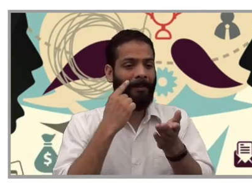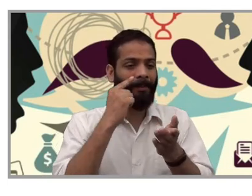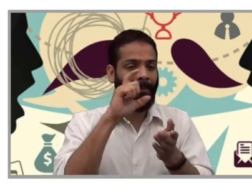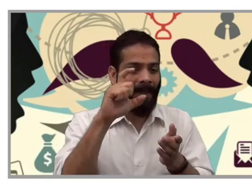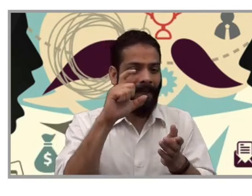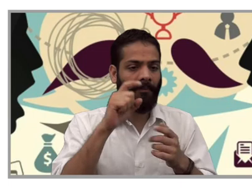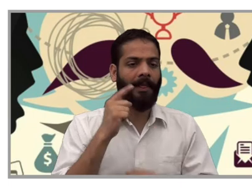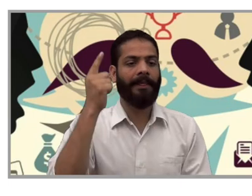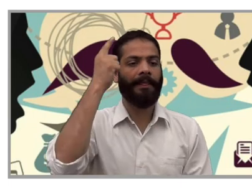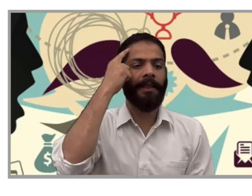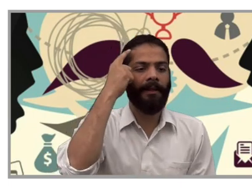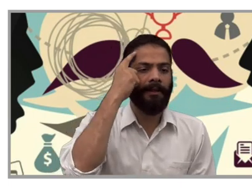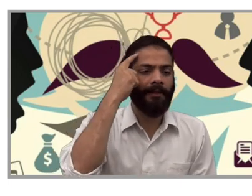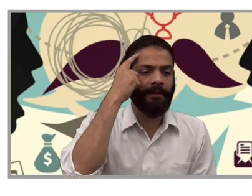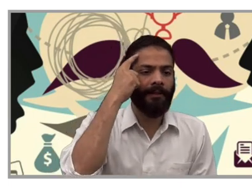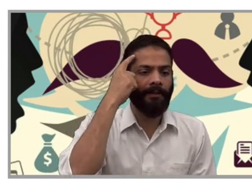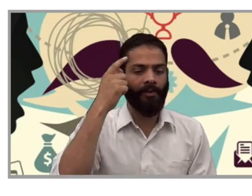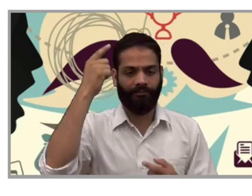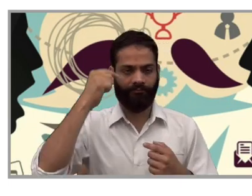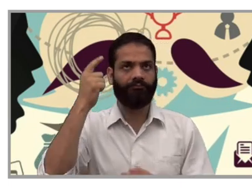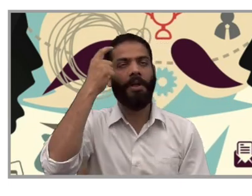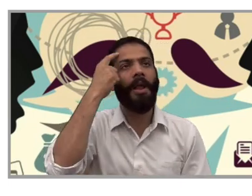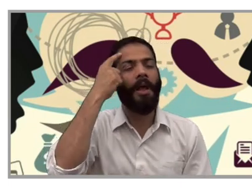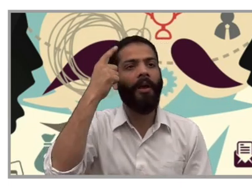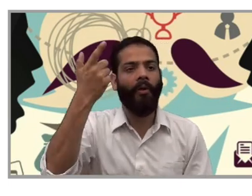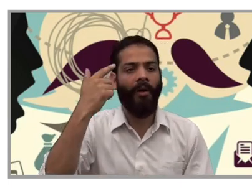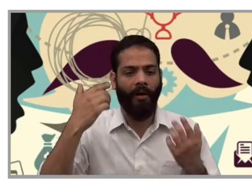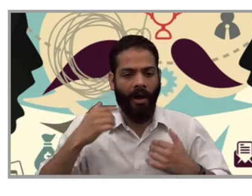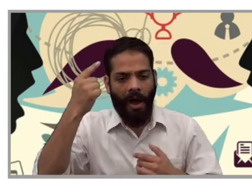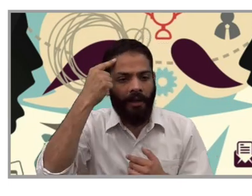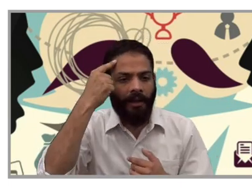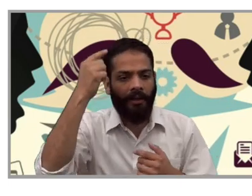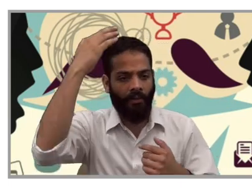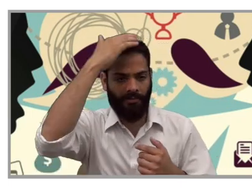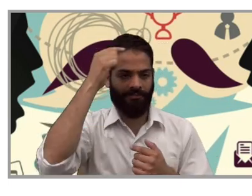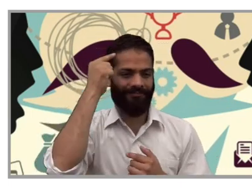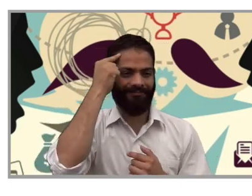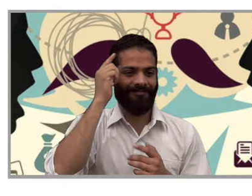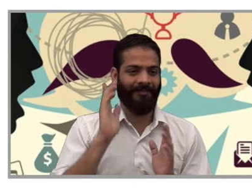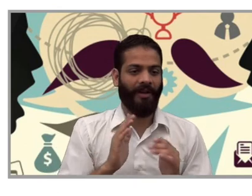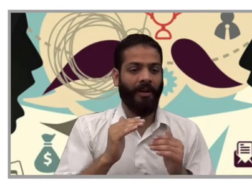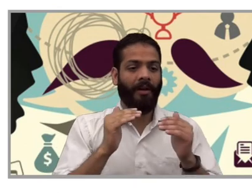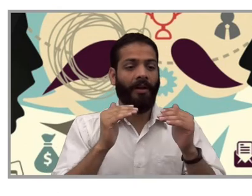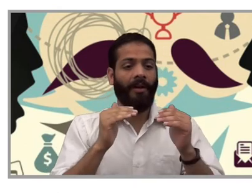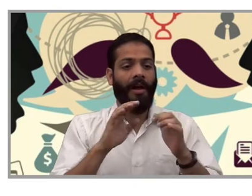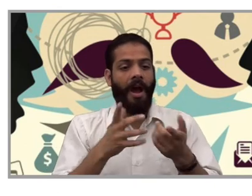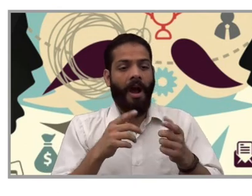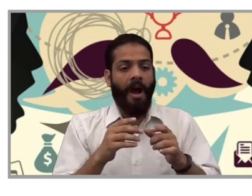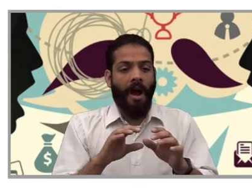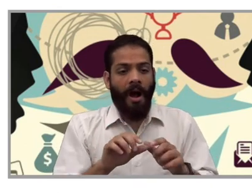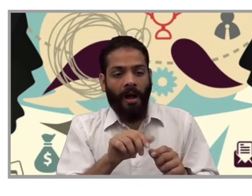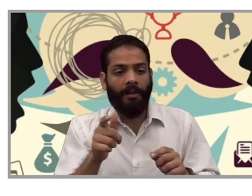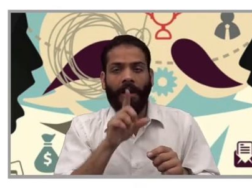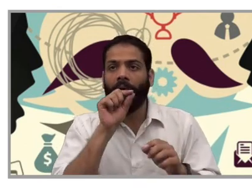are referring to body. The second iconic basis is metonymic. The